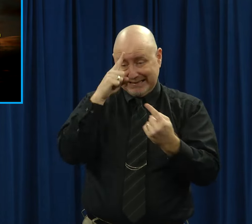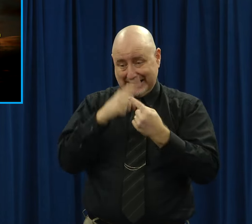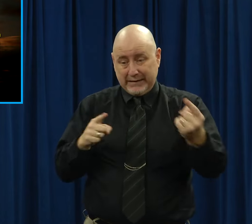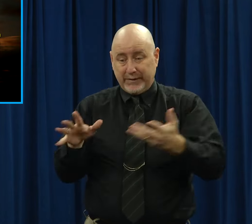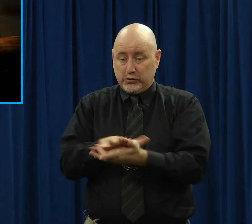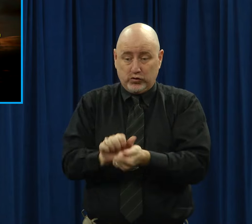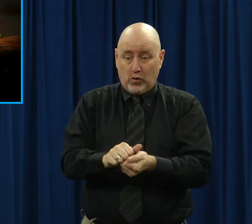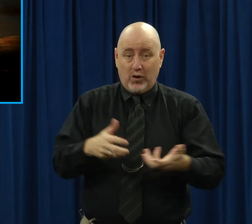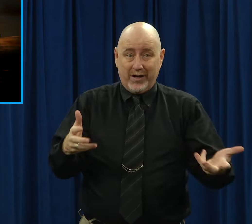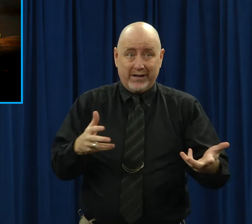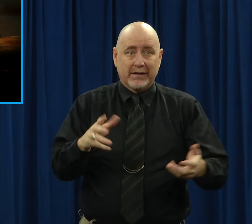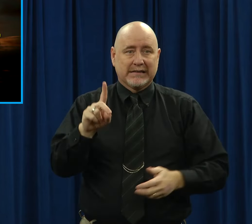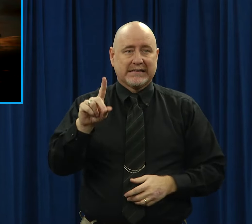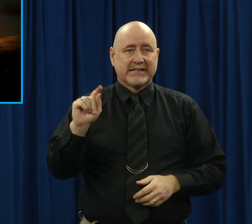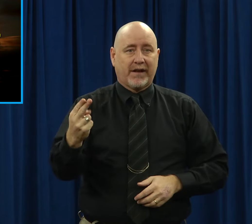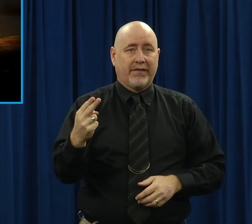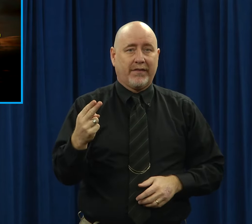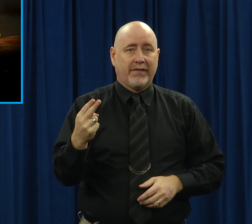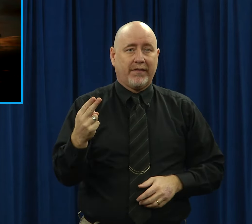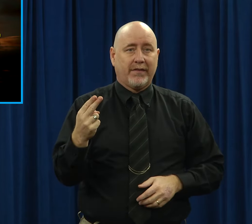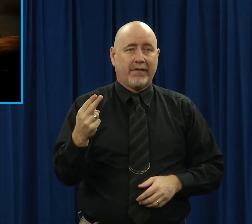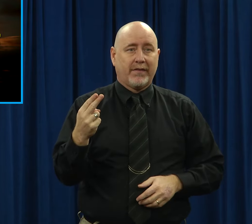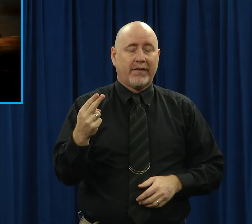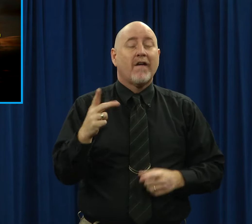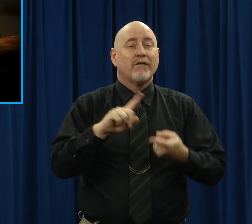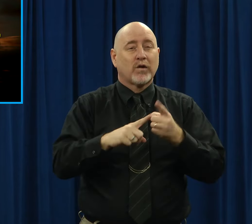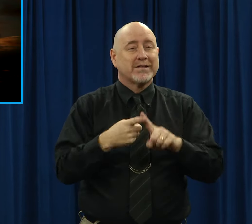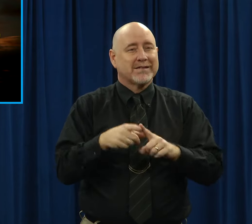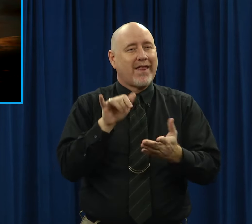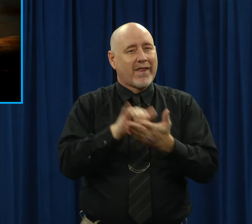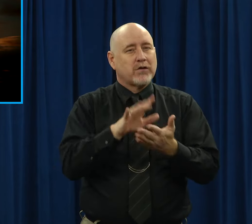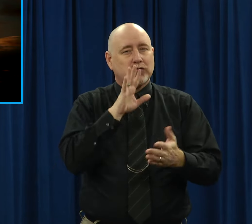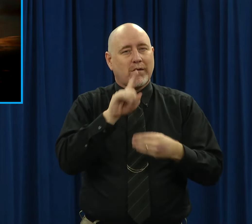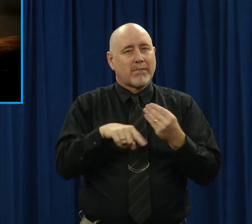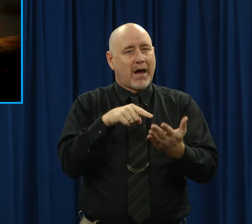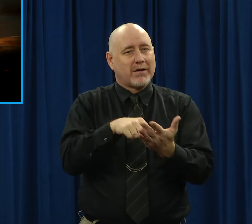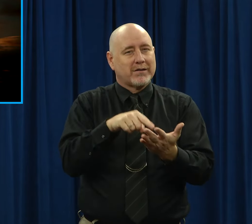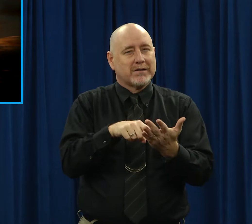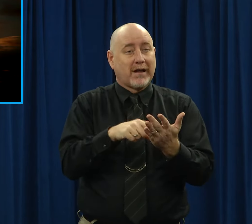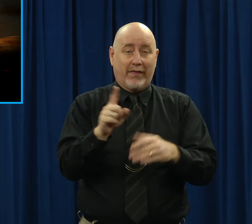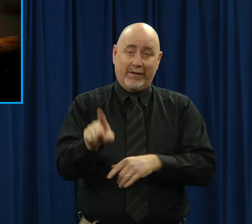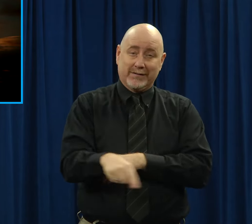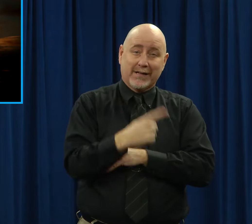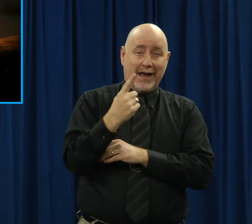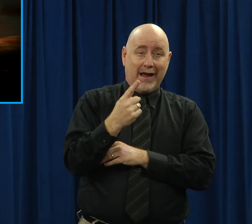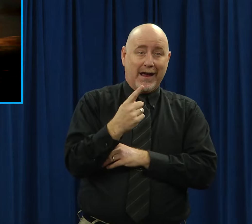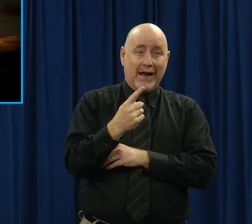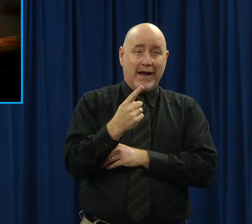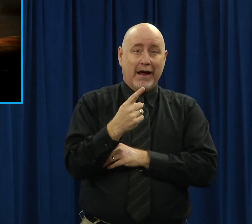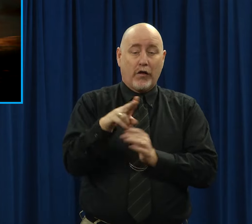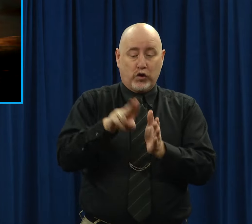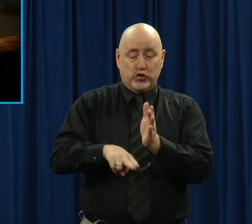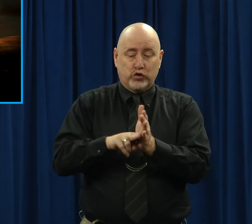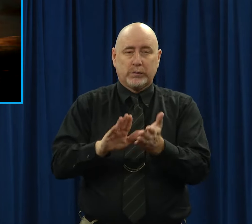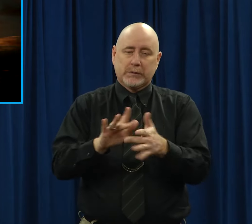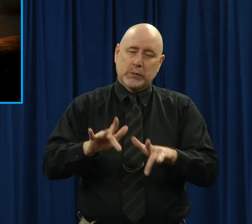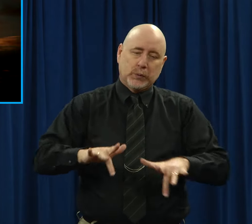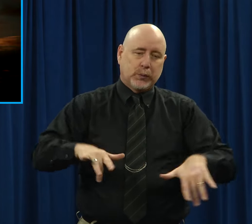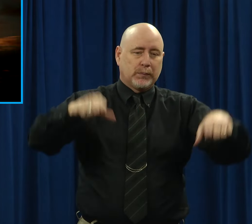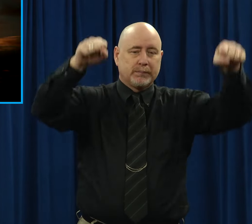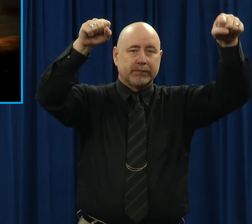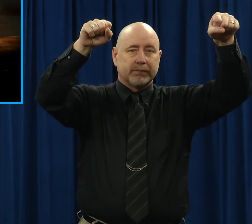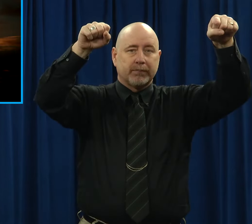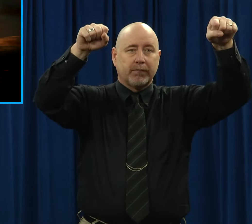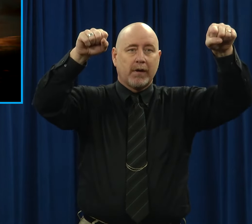last enemy that will be destroyed is death. Now friends, this is talking about the day that the tombs will